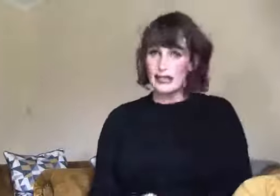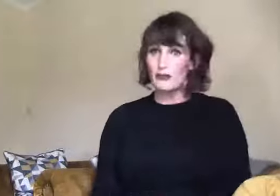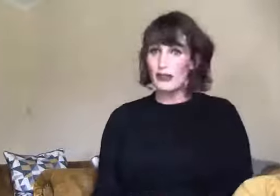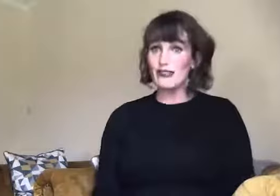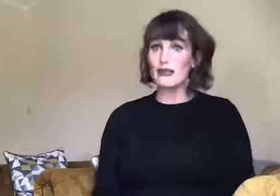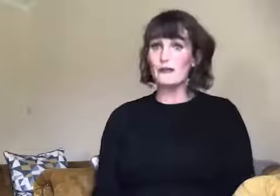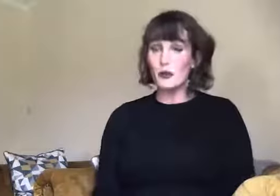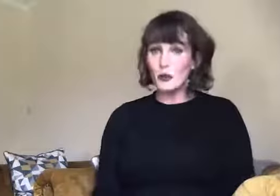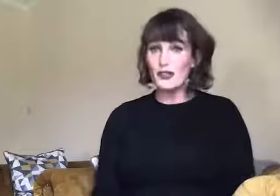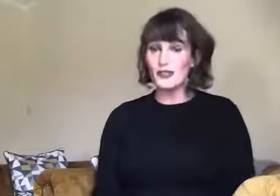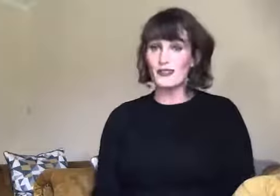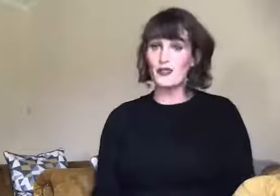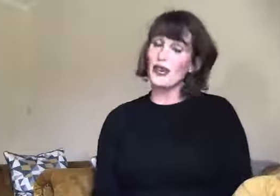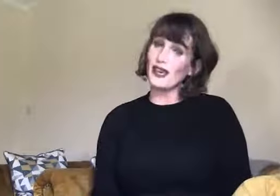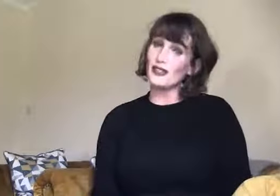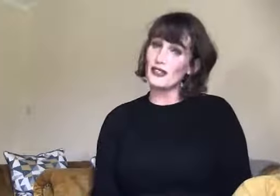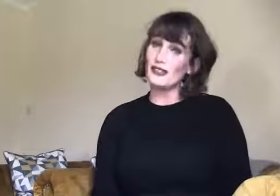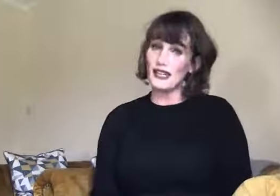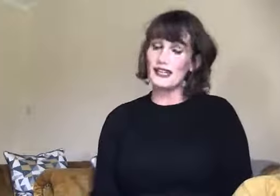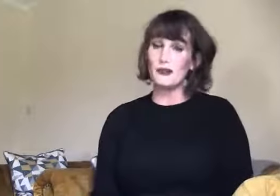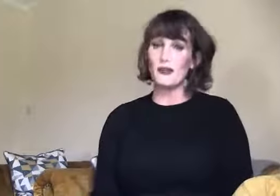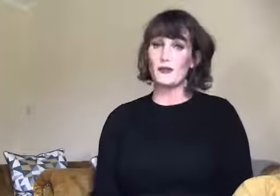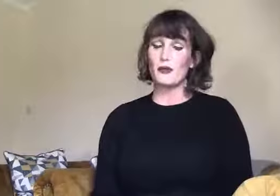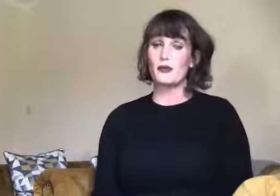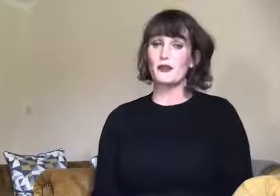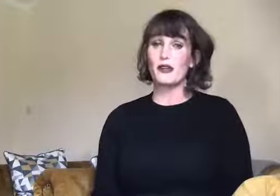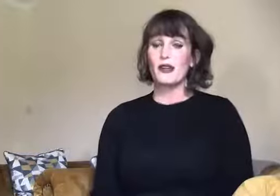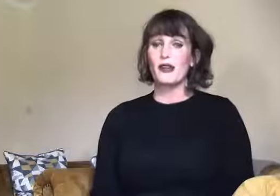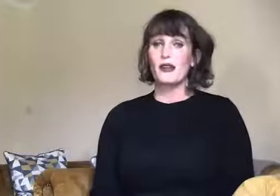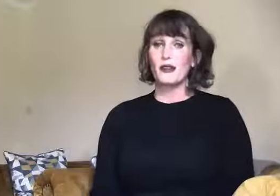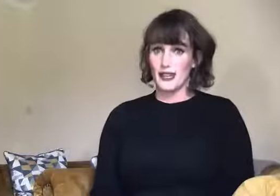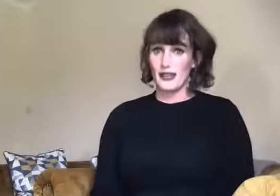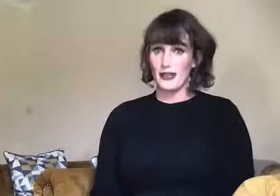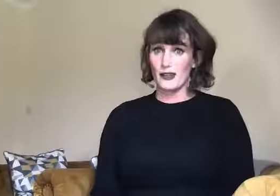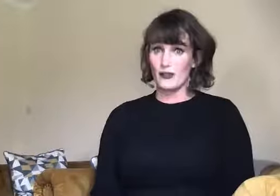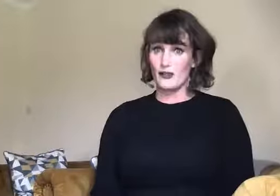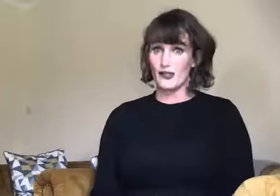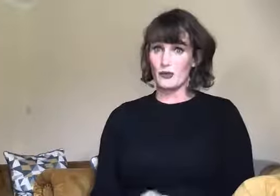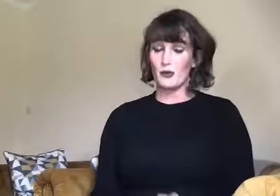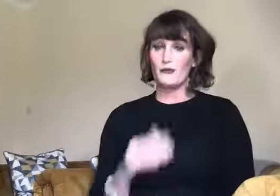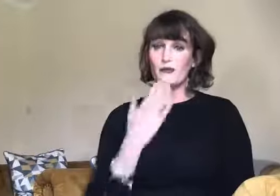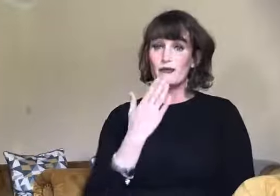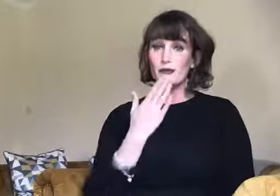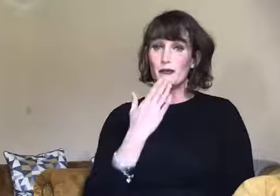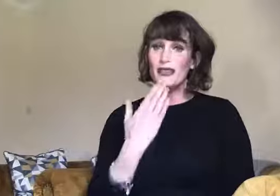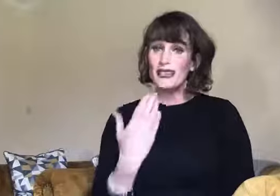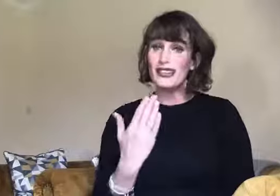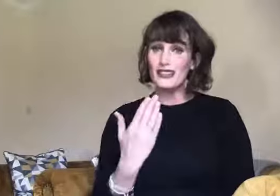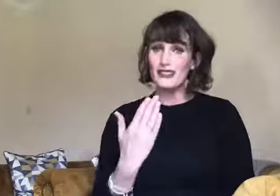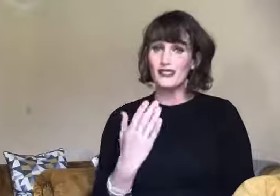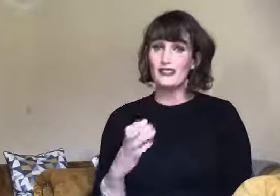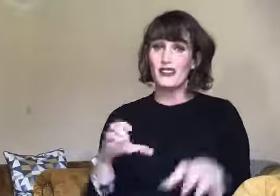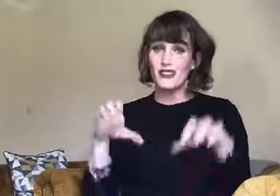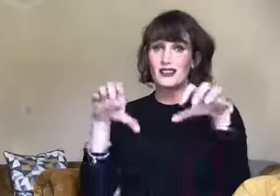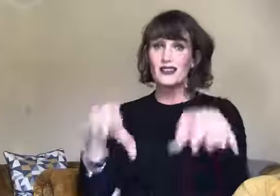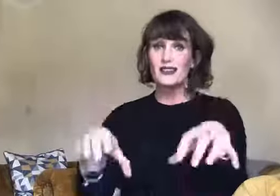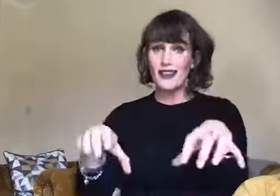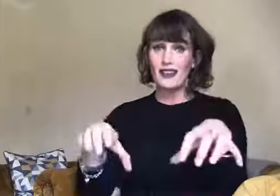it's really, really important that we actually say to people, okay, ready for this one? Please